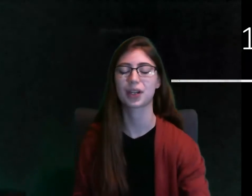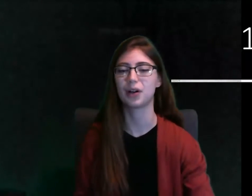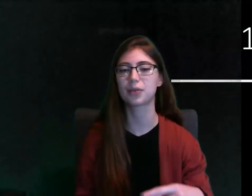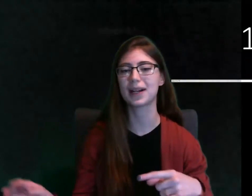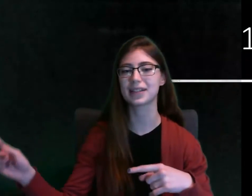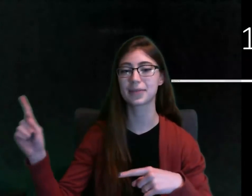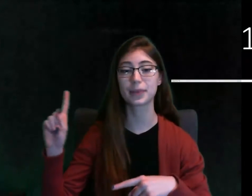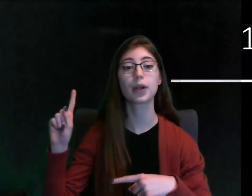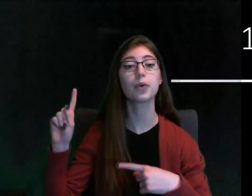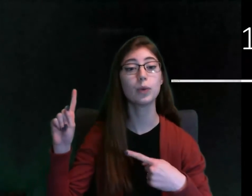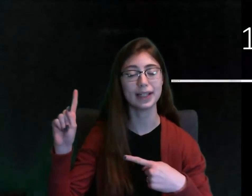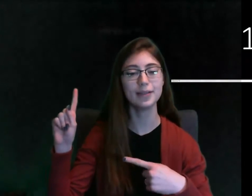All right, 1,